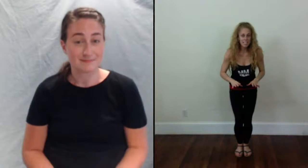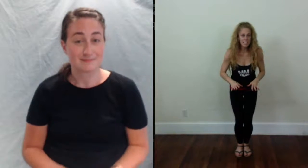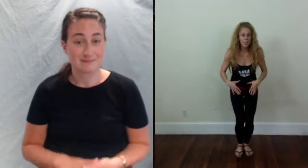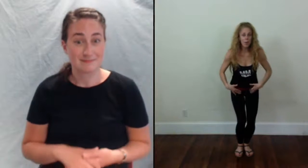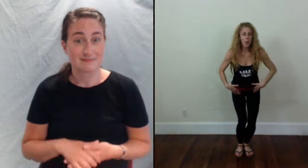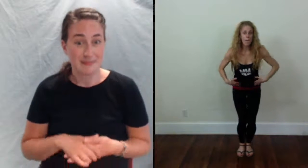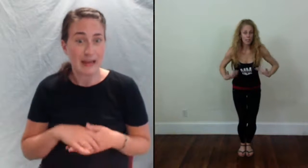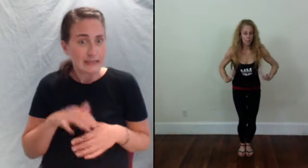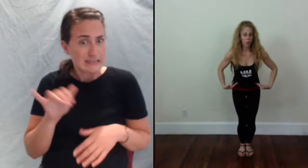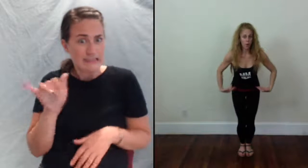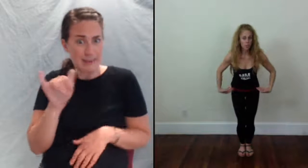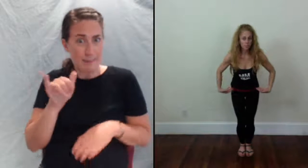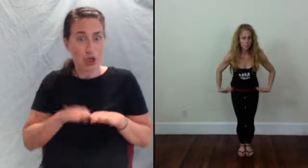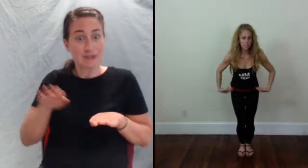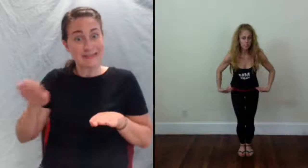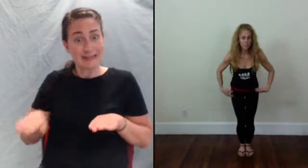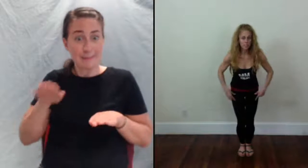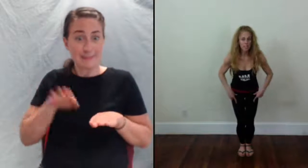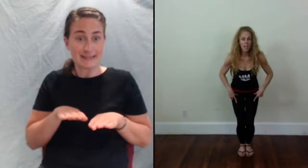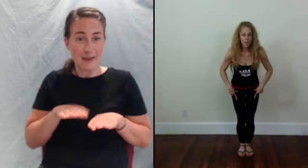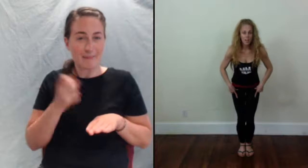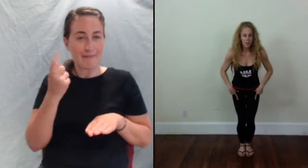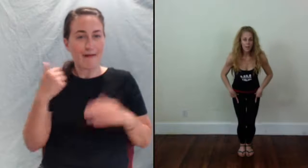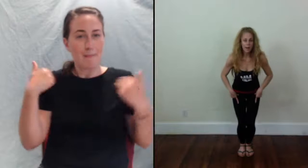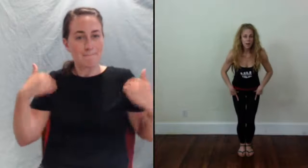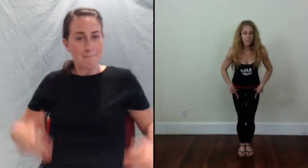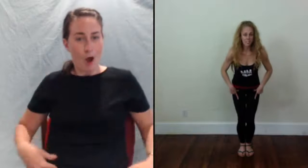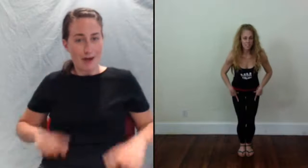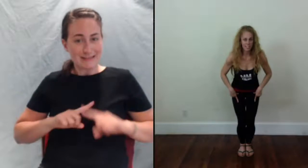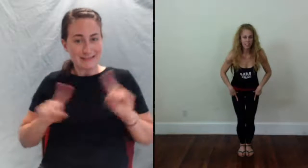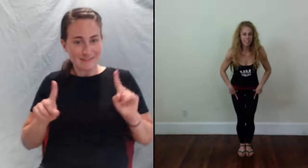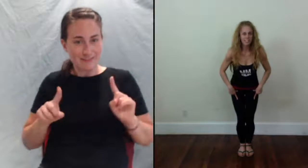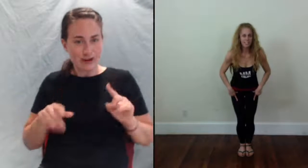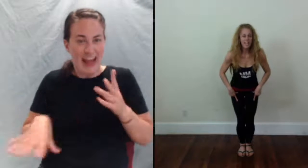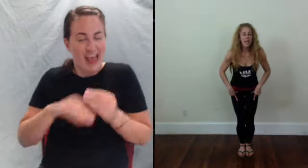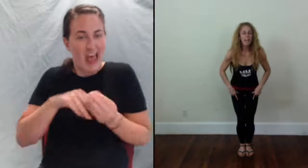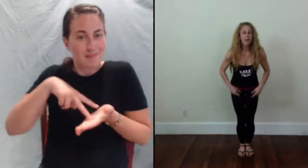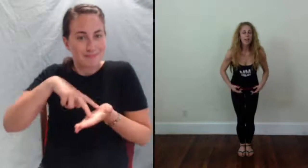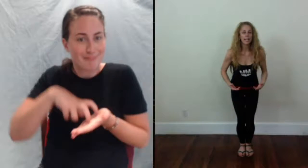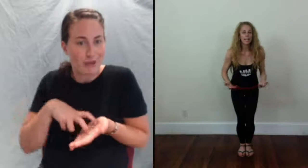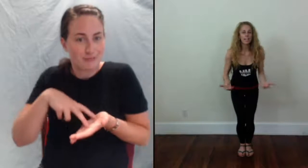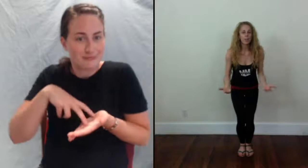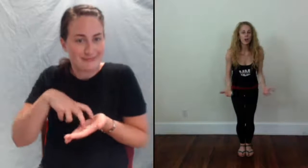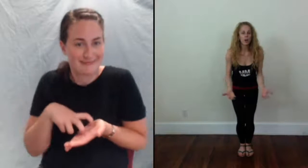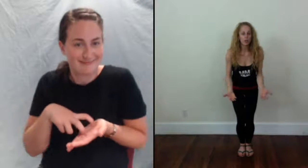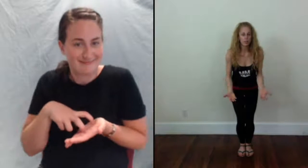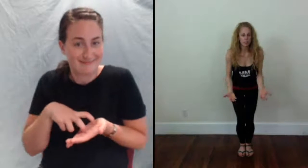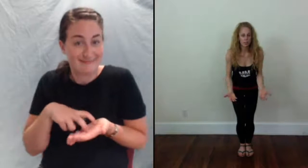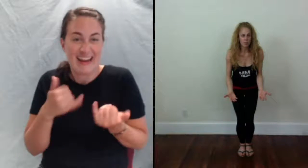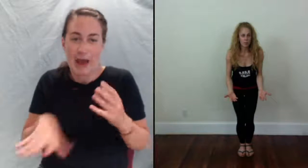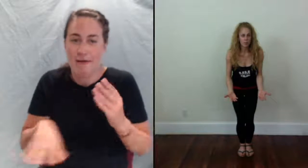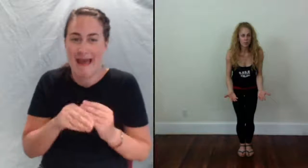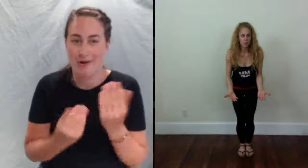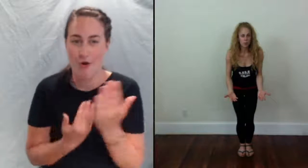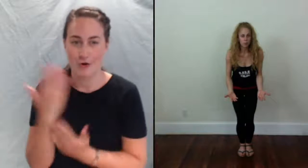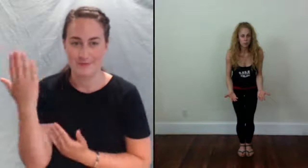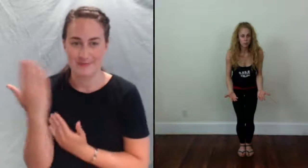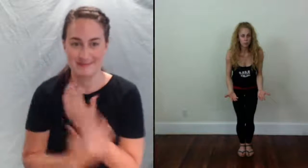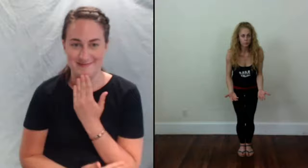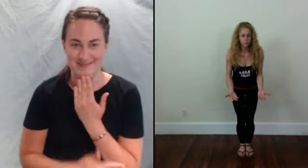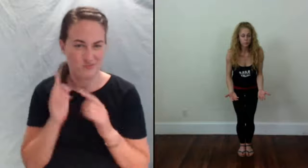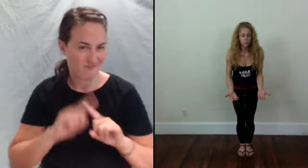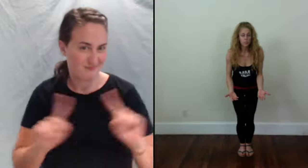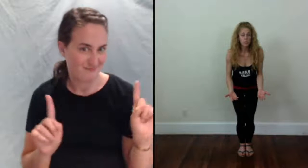like side step, but the posture is different, the bounce is different, and now we're going to add the arms that are going to be different